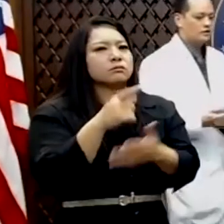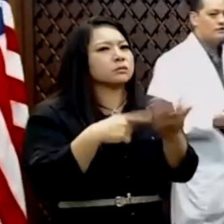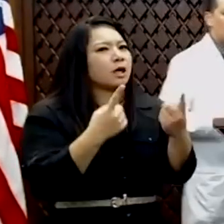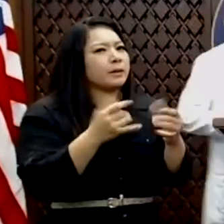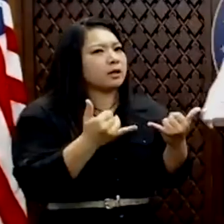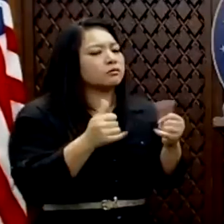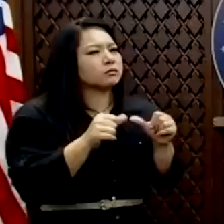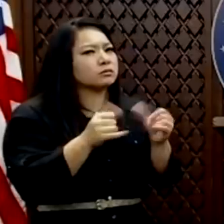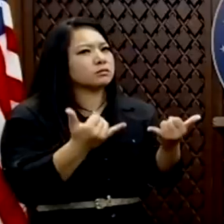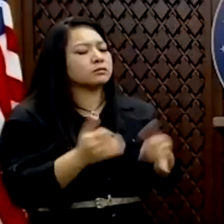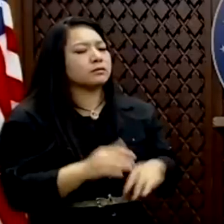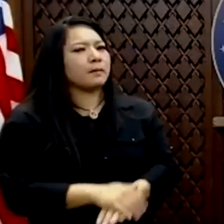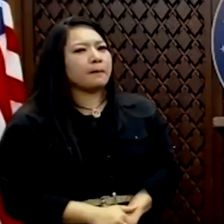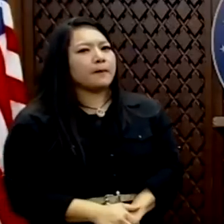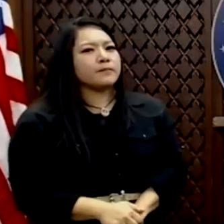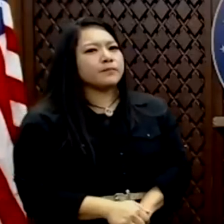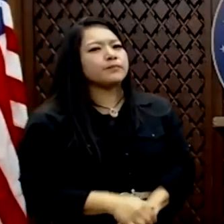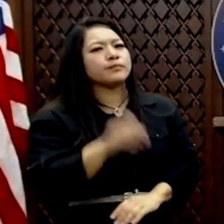rate? Yes.